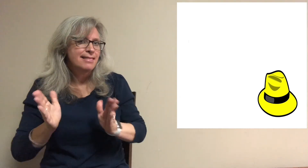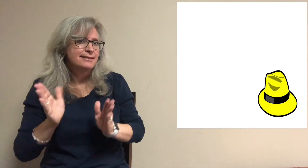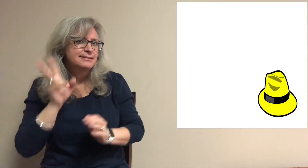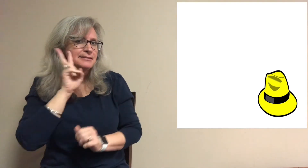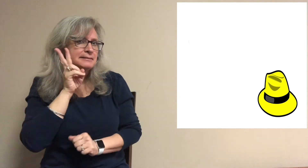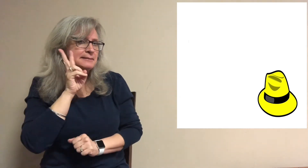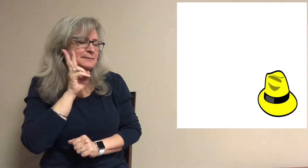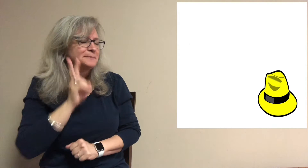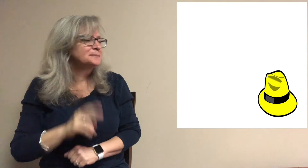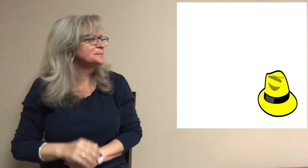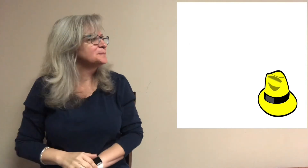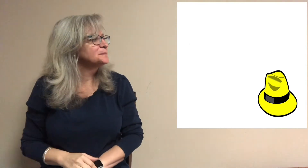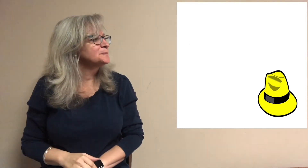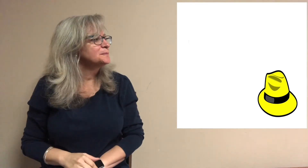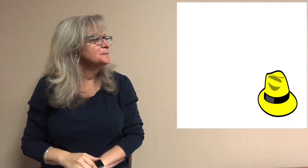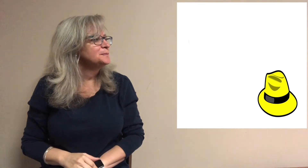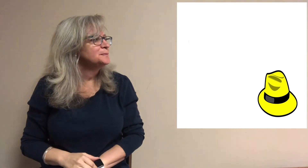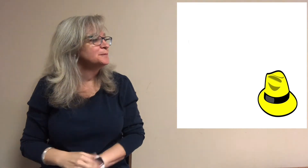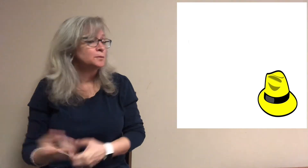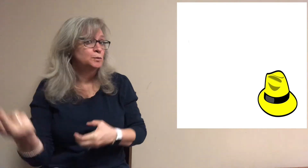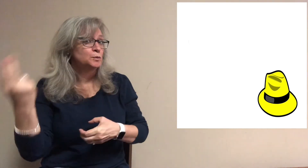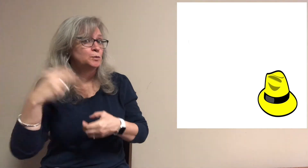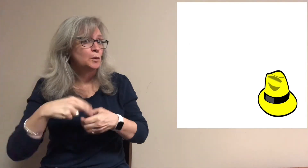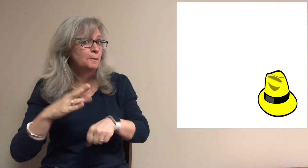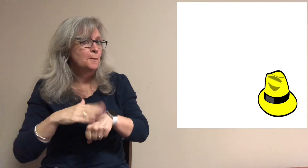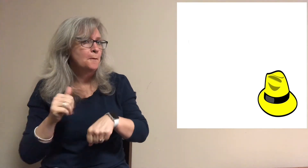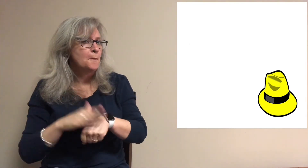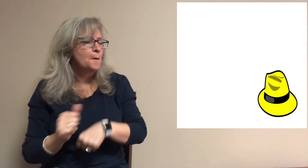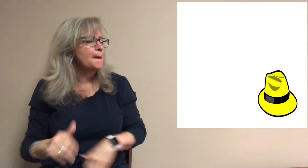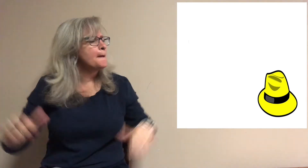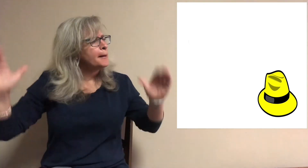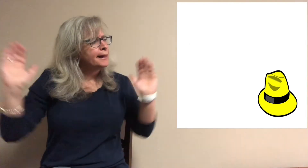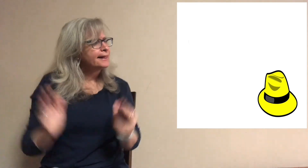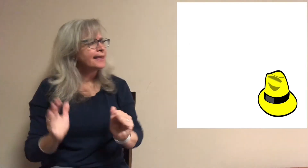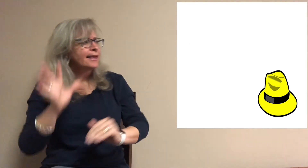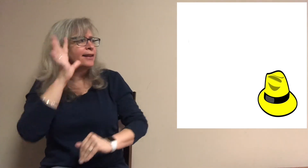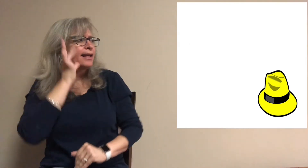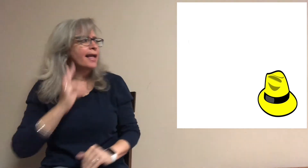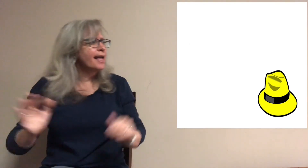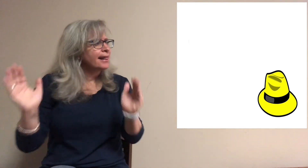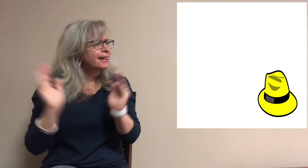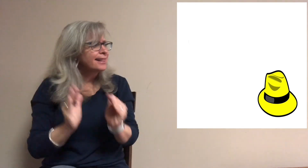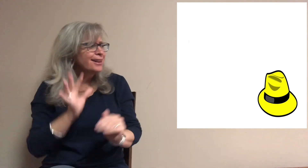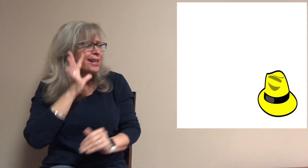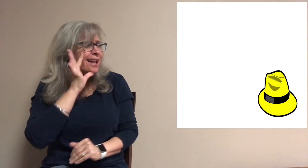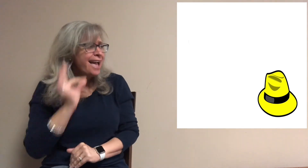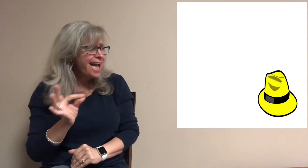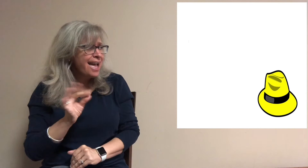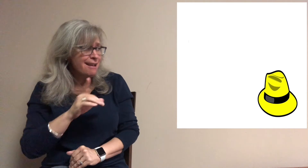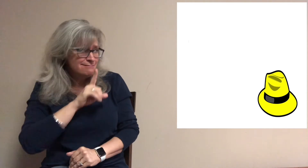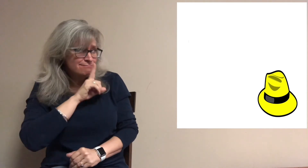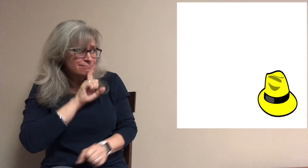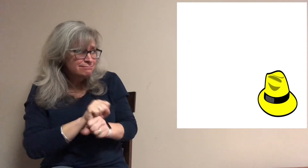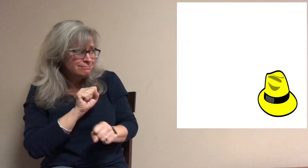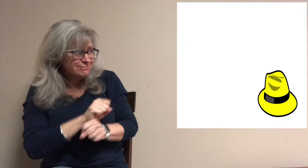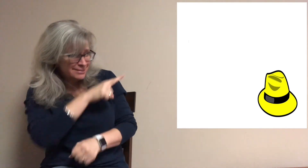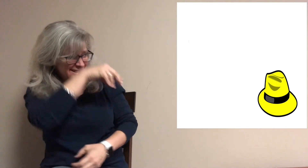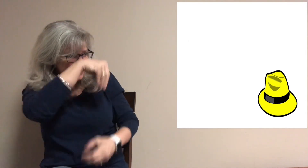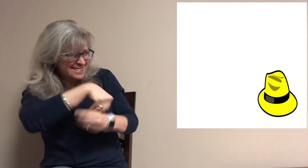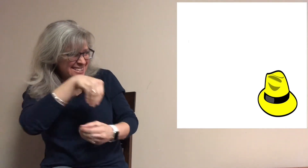hat. Let's see. Will you join me in calling him? Little cat, are